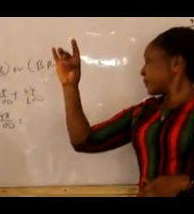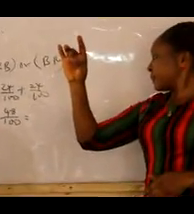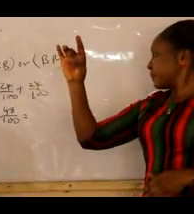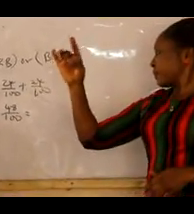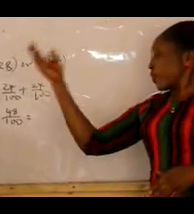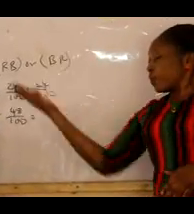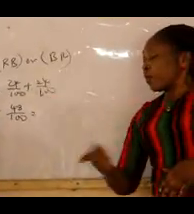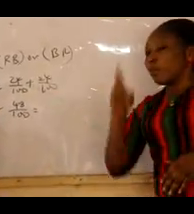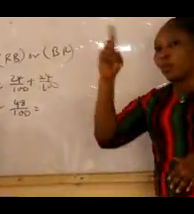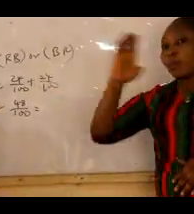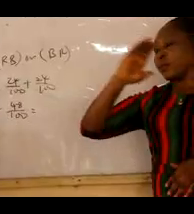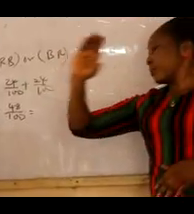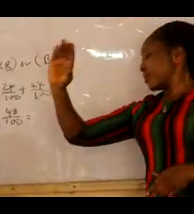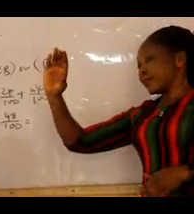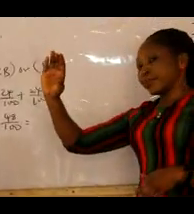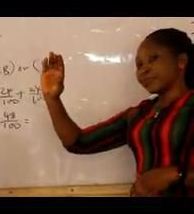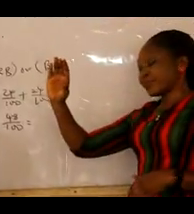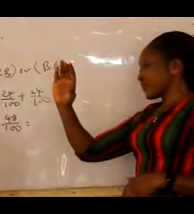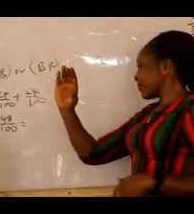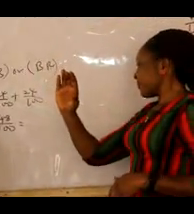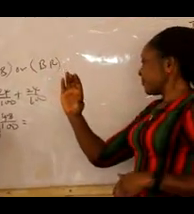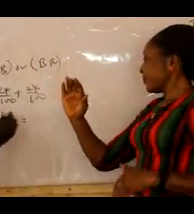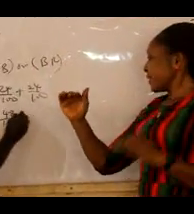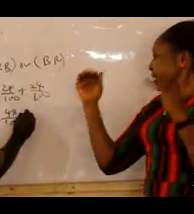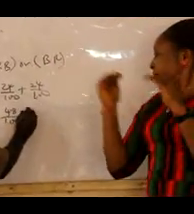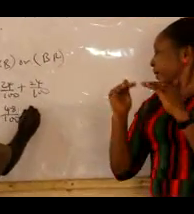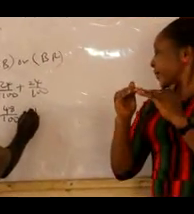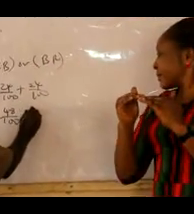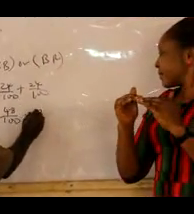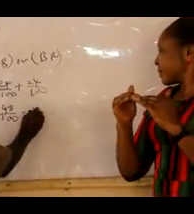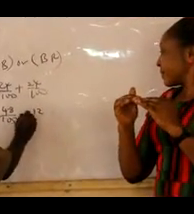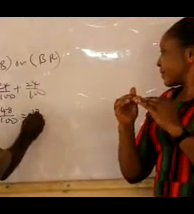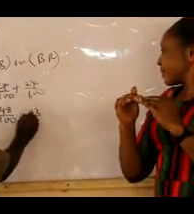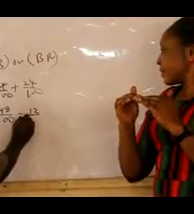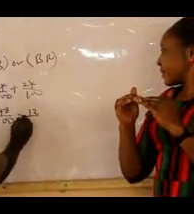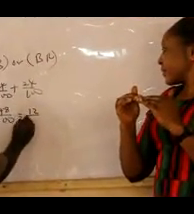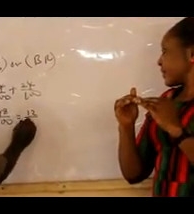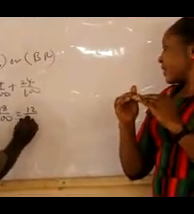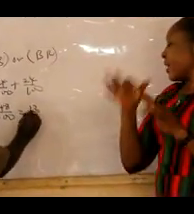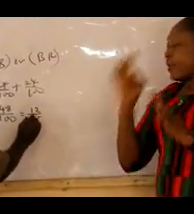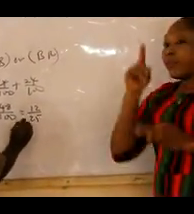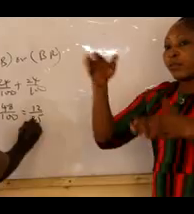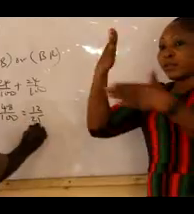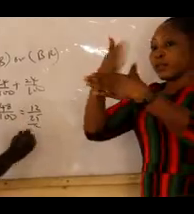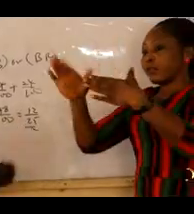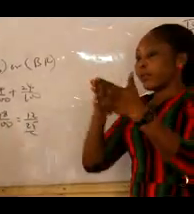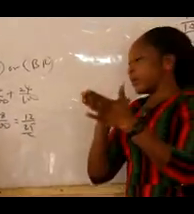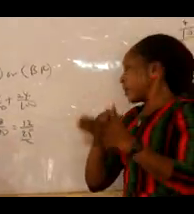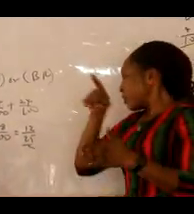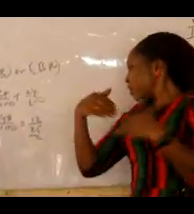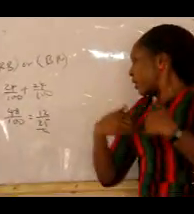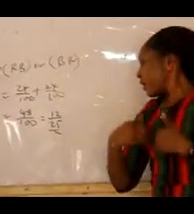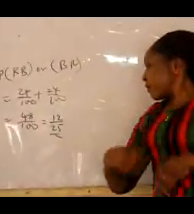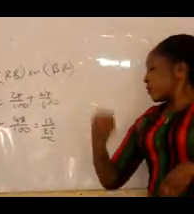well, you will get it 12 over 25. 12 over 25. That